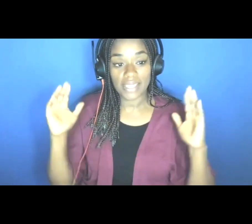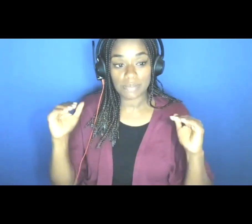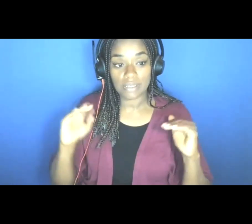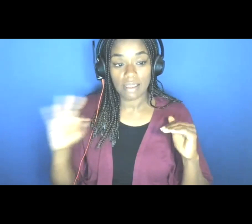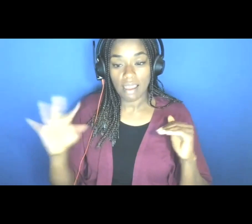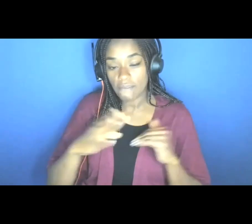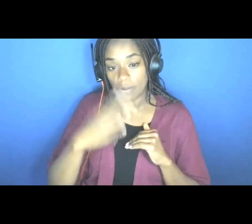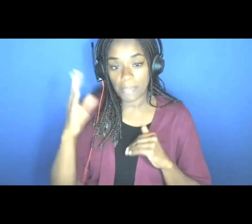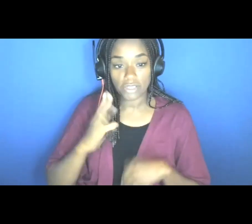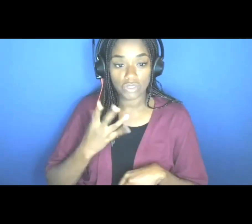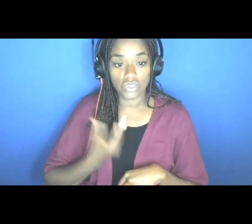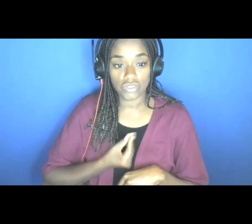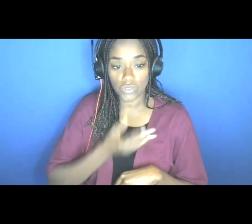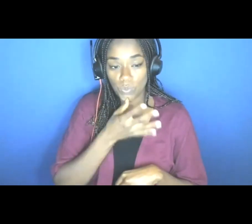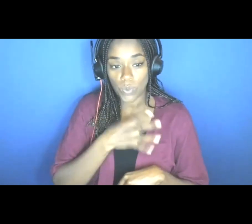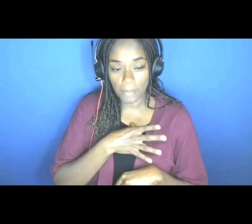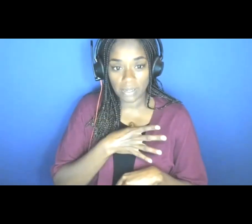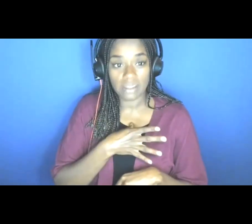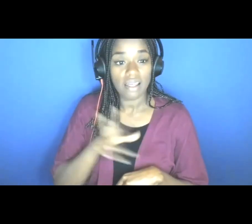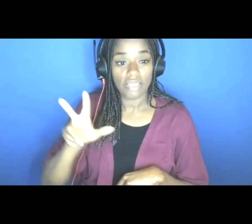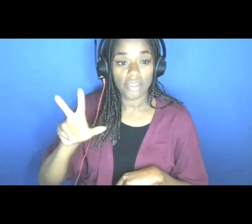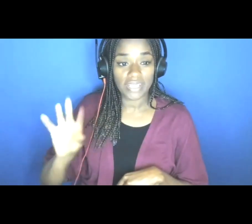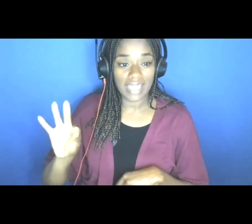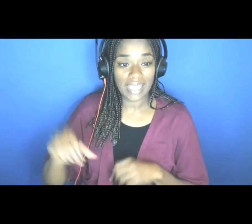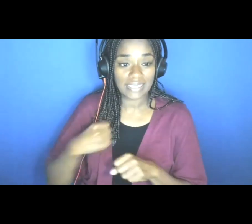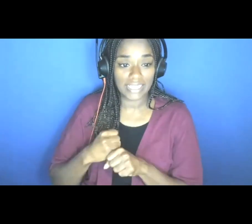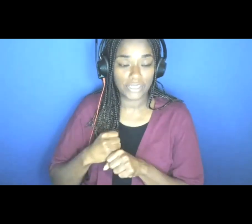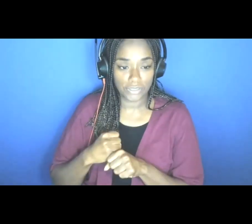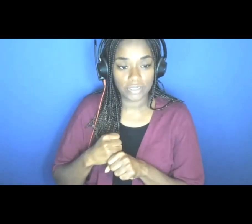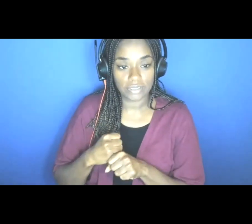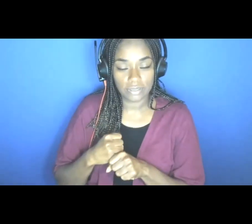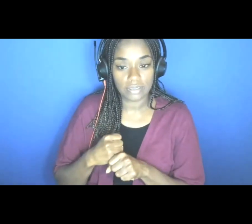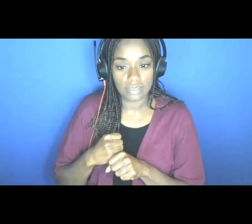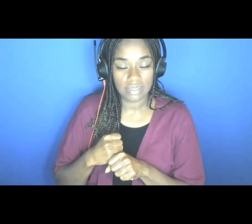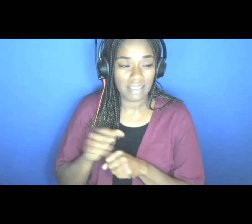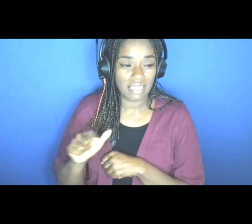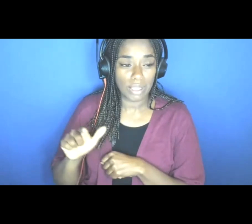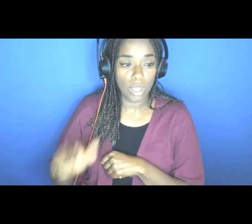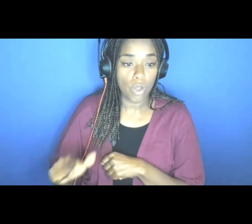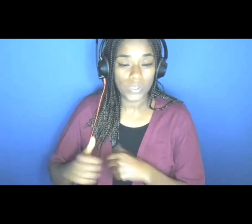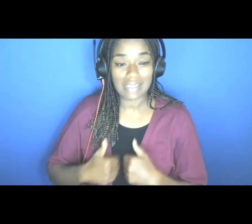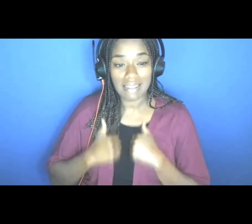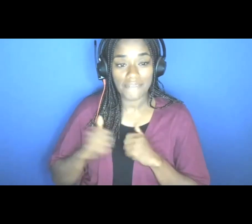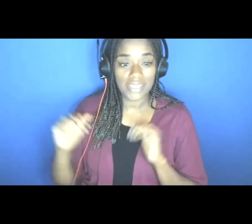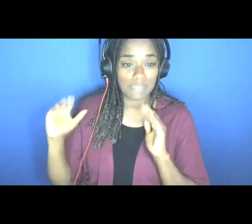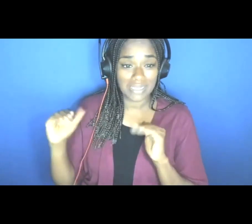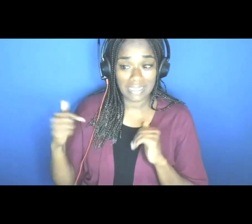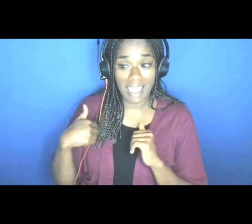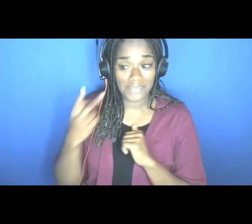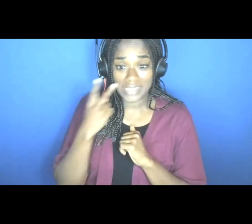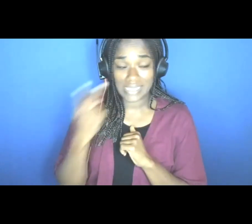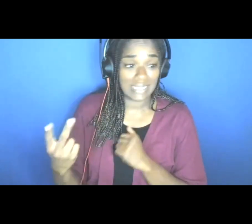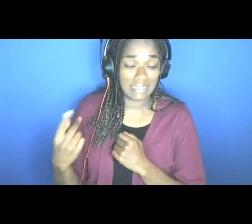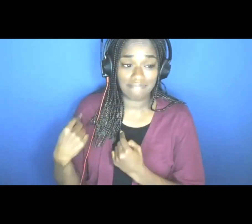Black transgender woman was 39 years, the lowest life expectancy that I've seen for